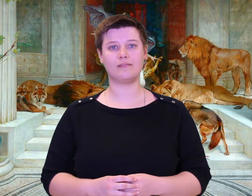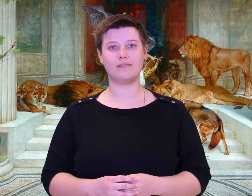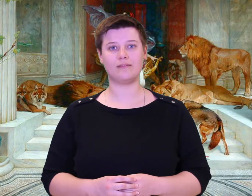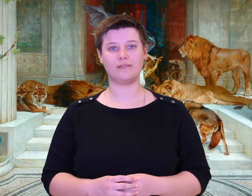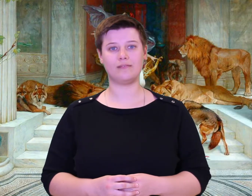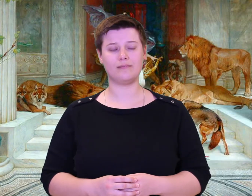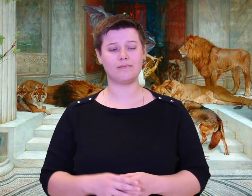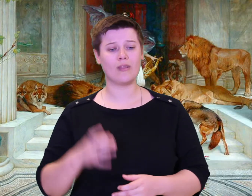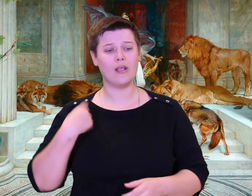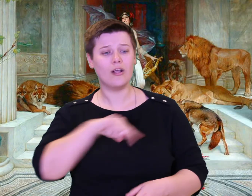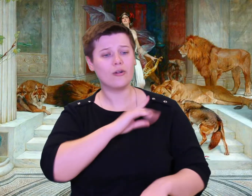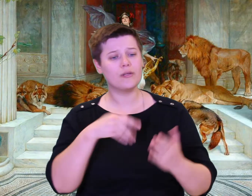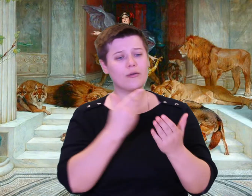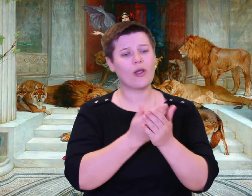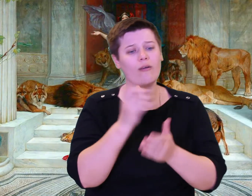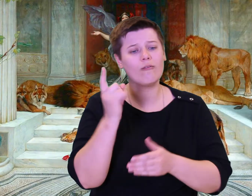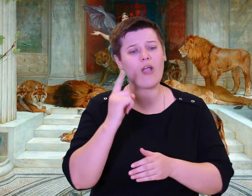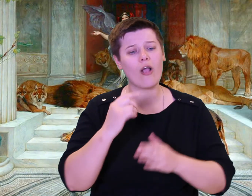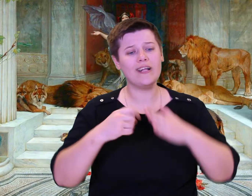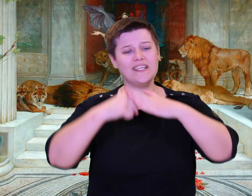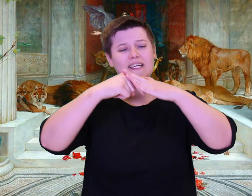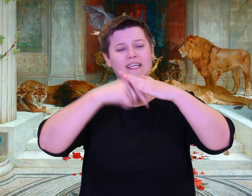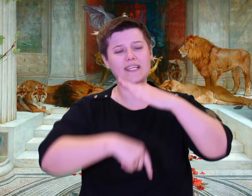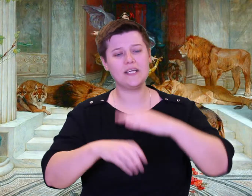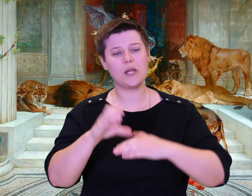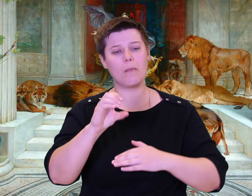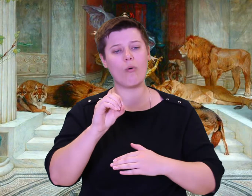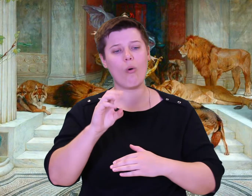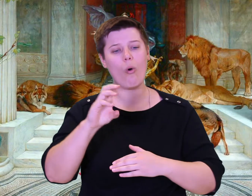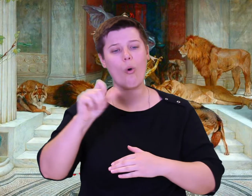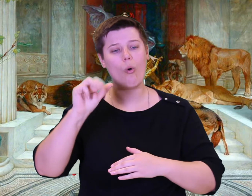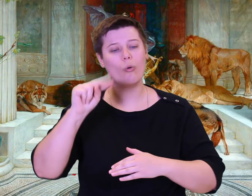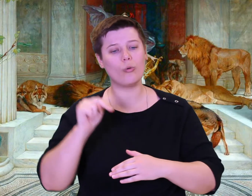We reached the limits of the deep-flowing ocean.